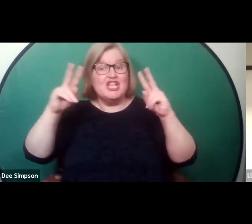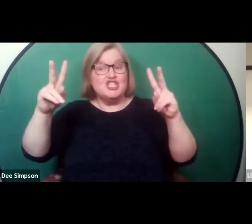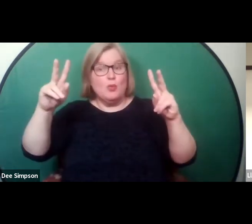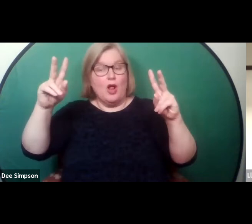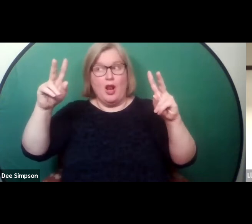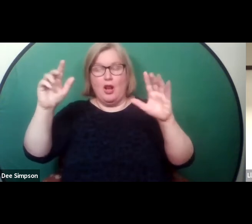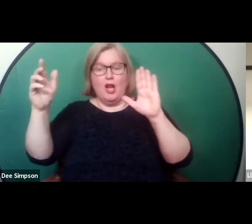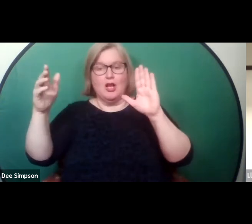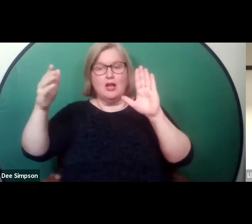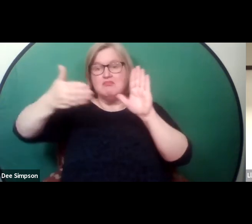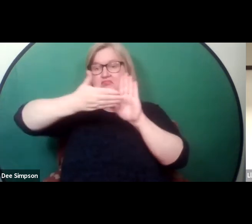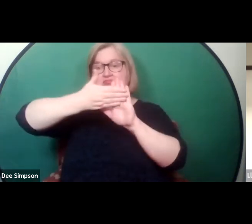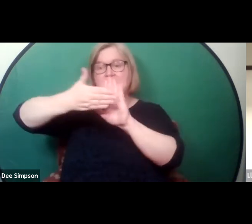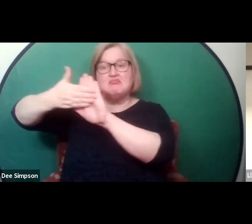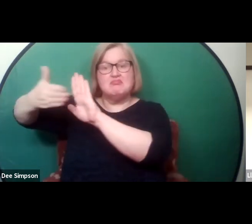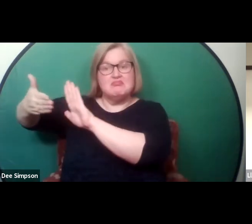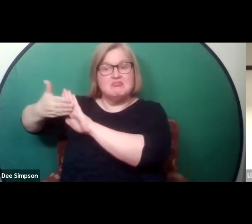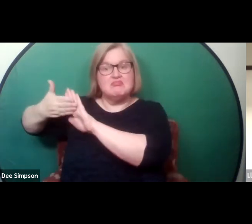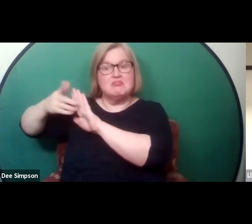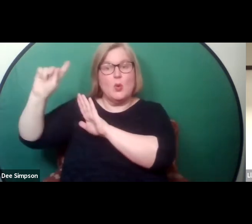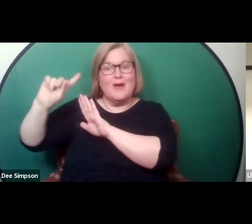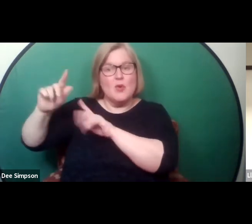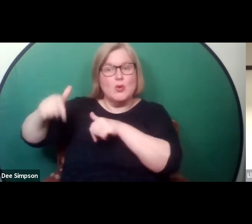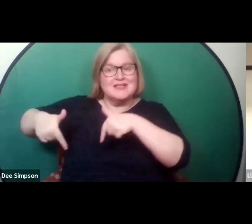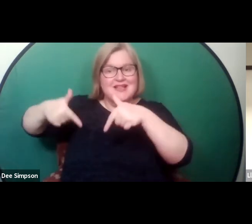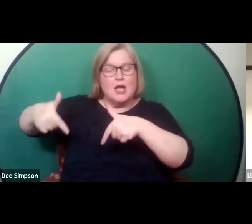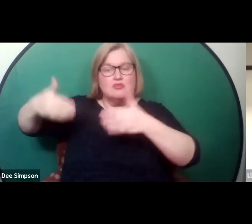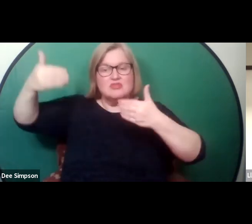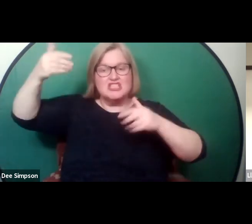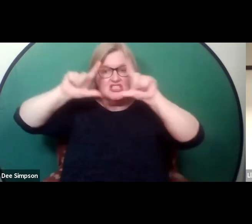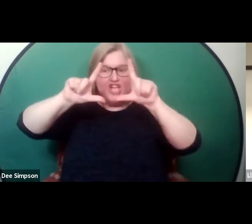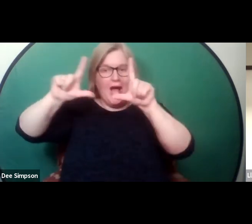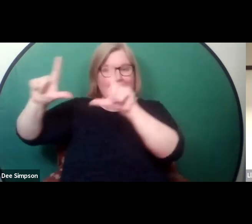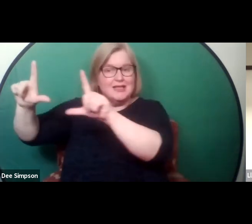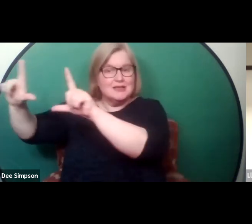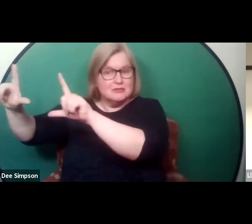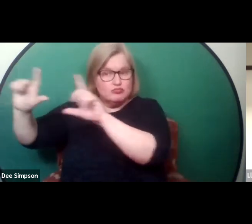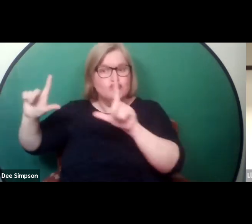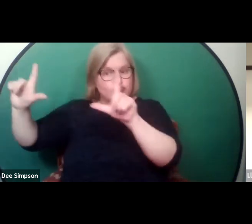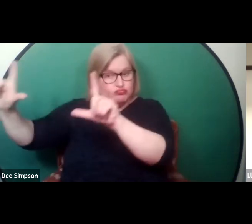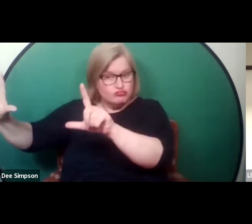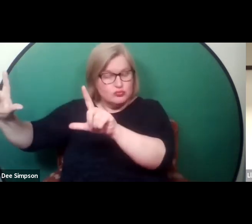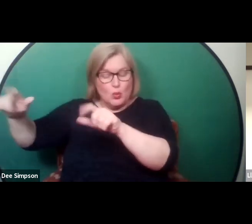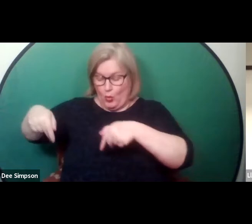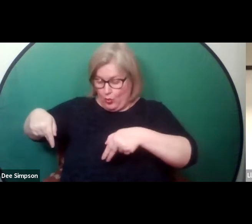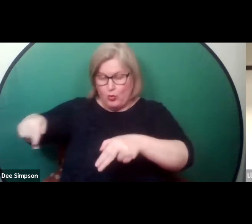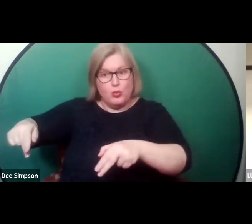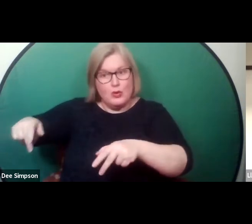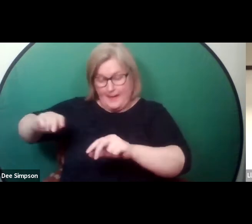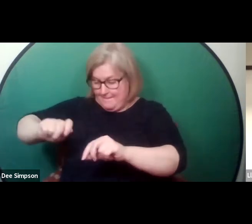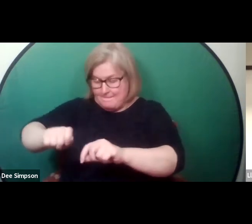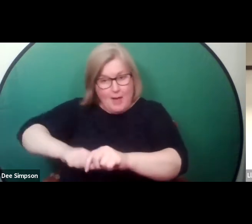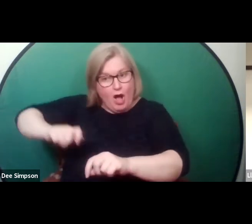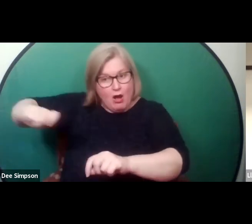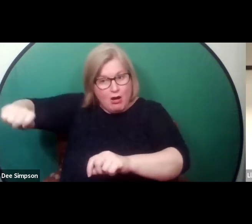to the cyclists. So that's meaning signage and road markings to